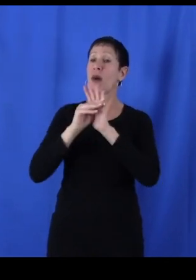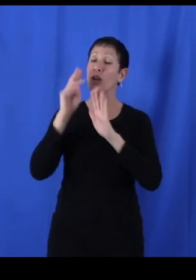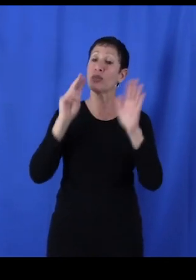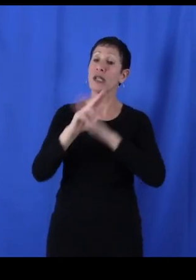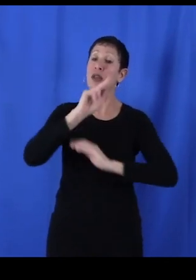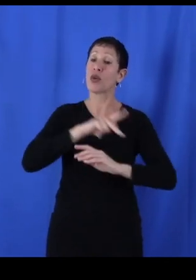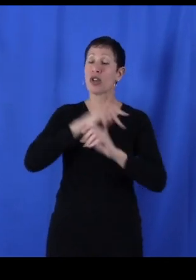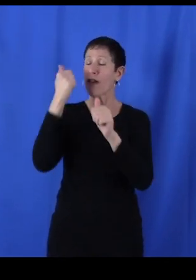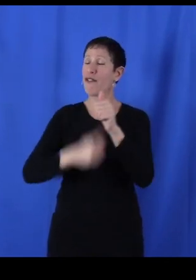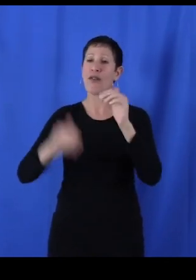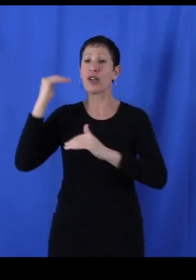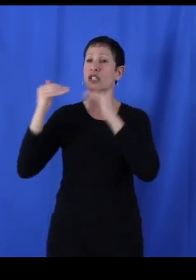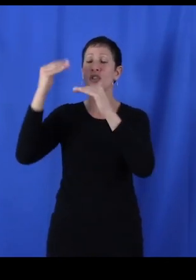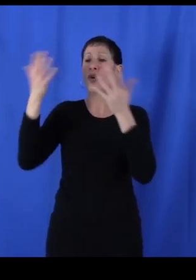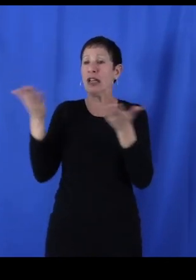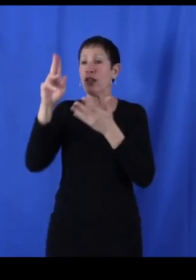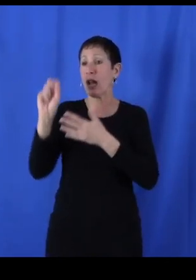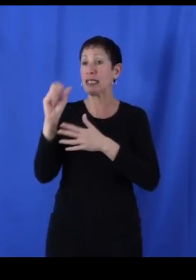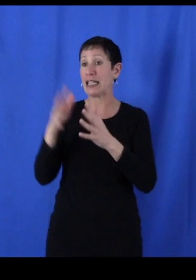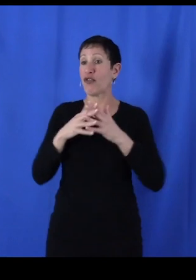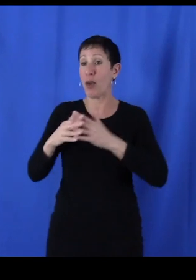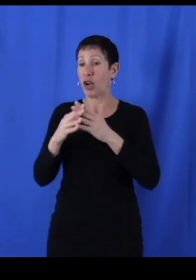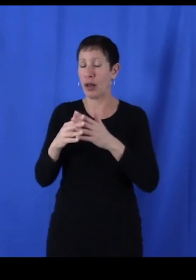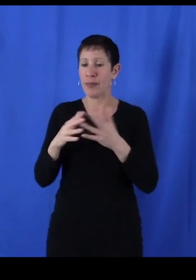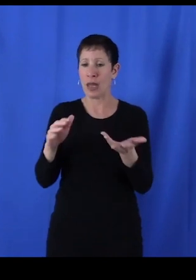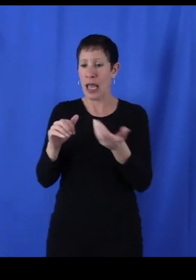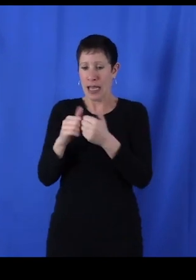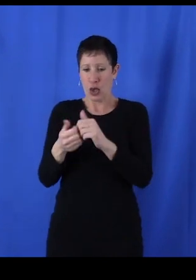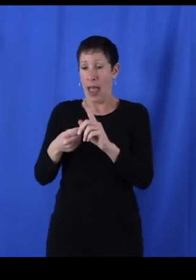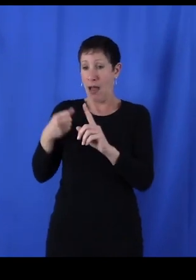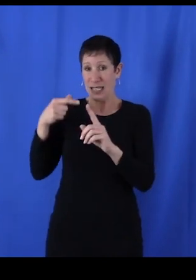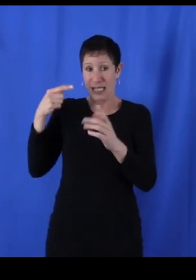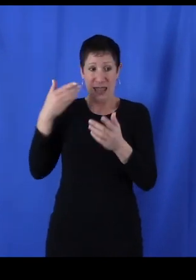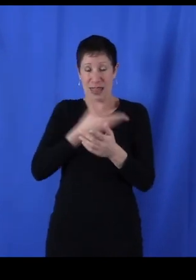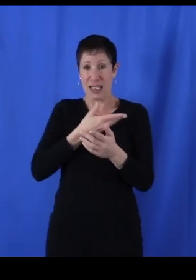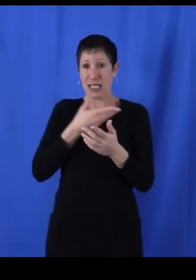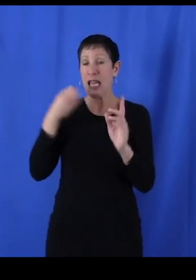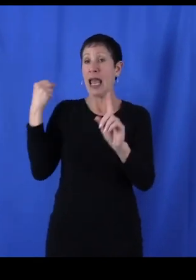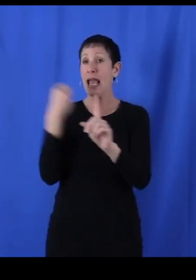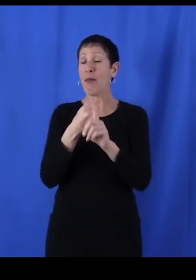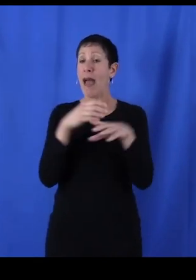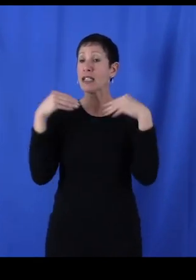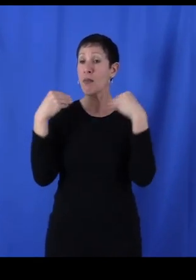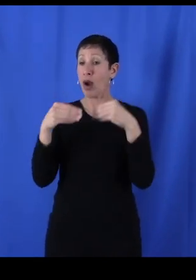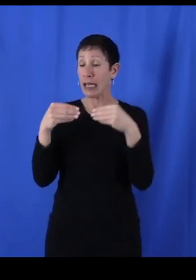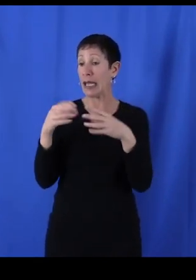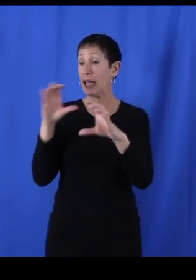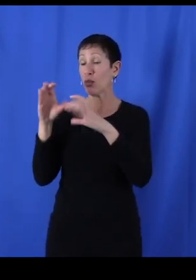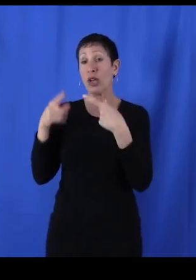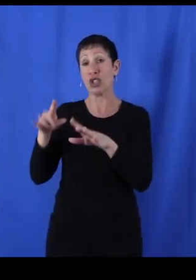every single adult in the United States of America. So how does this impact marketing and communications